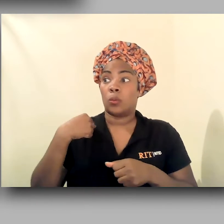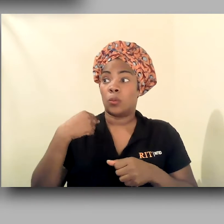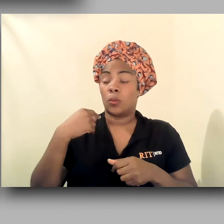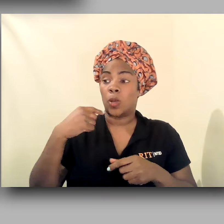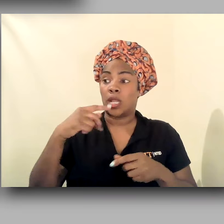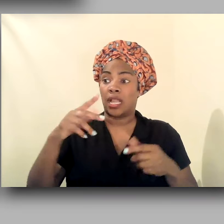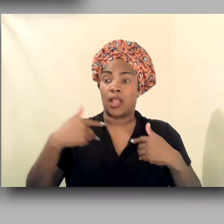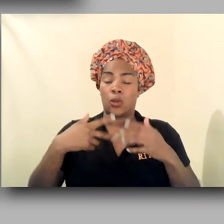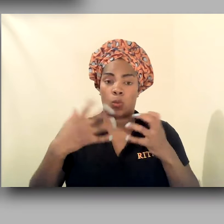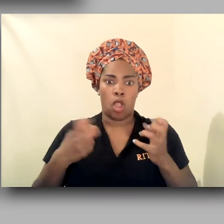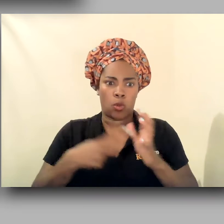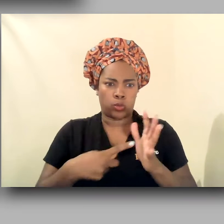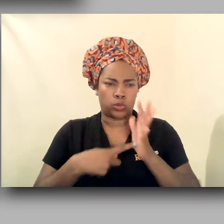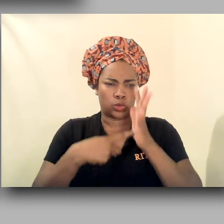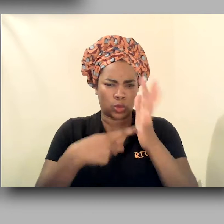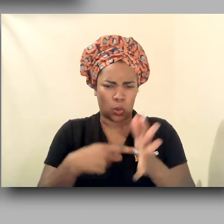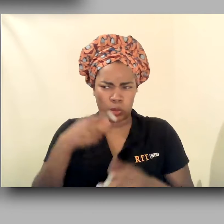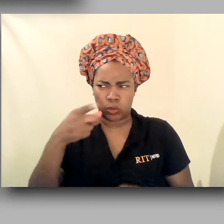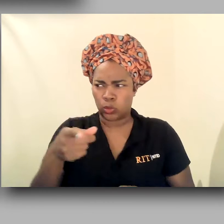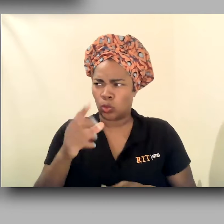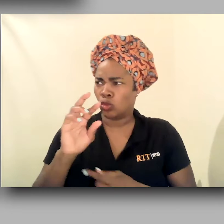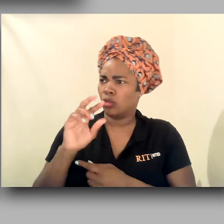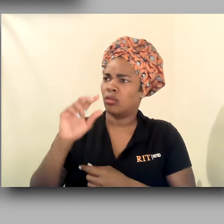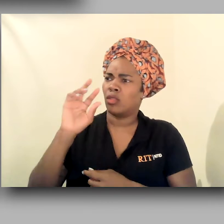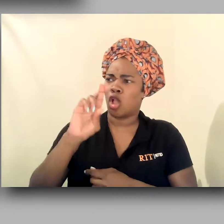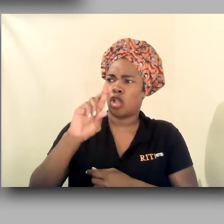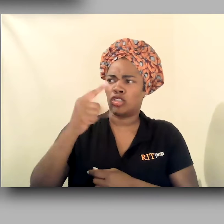I wanted to show you